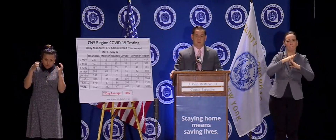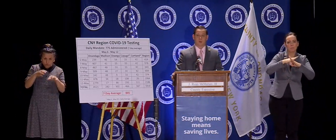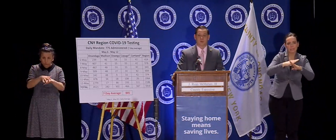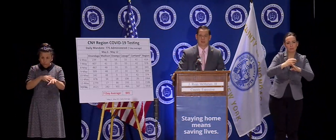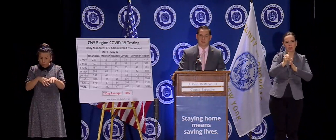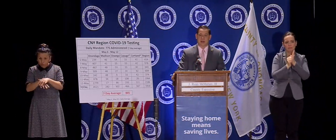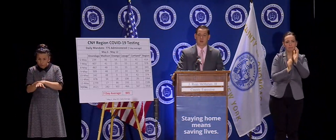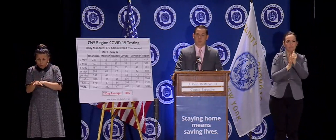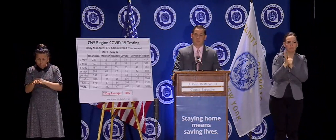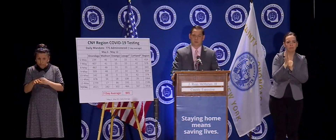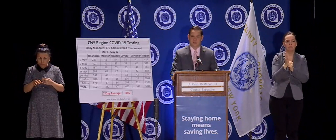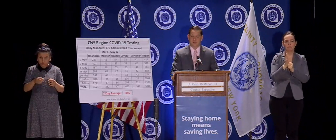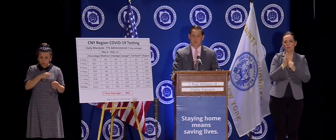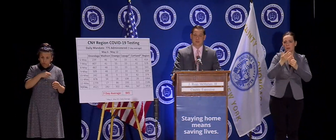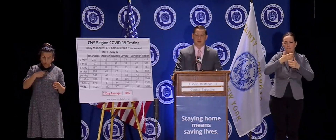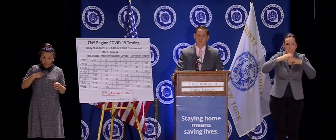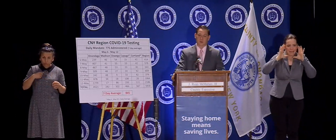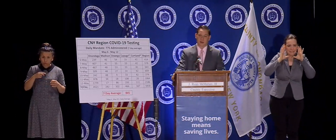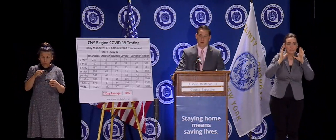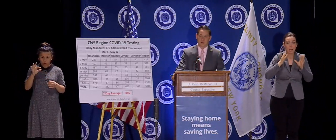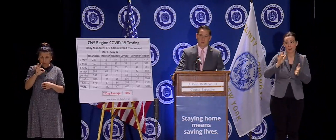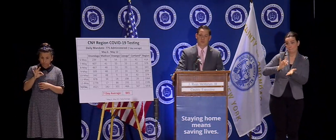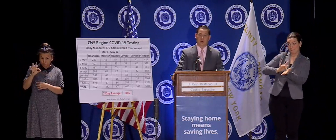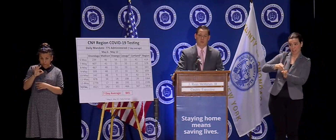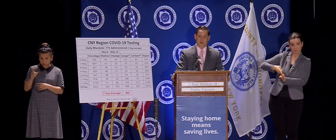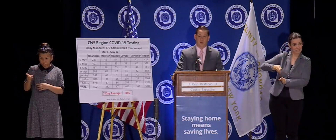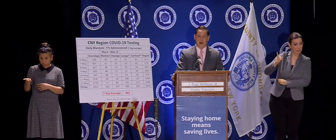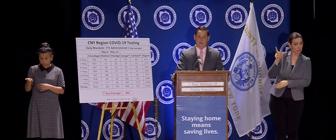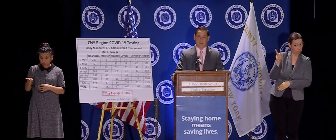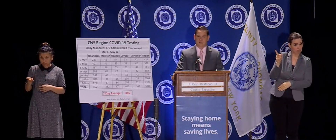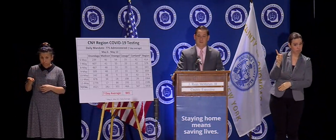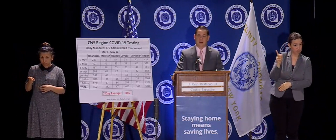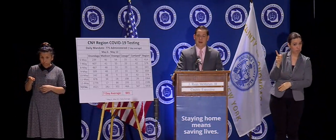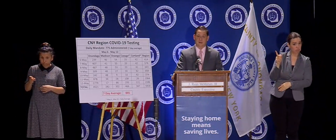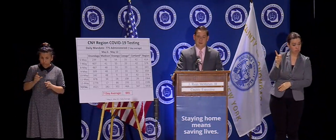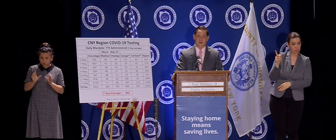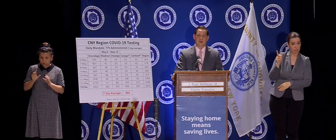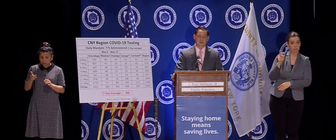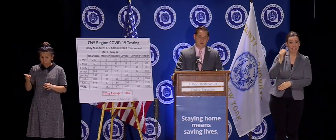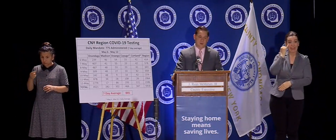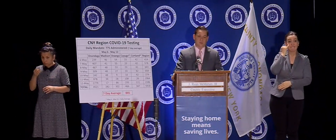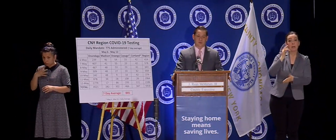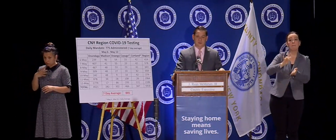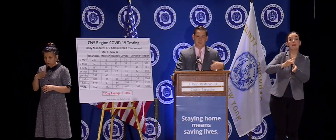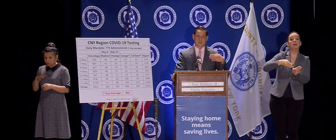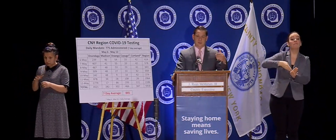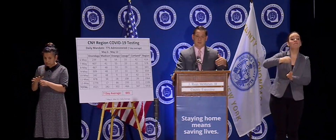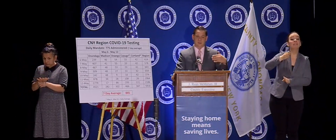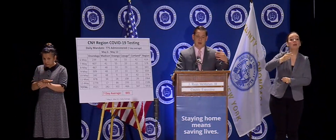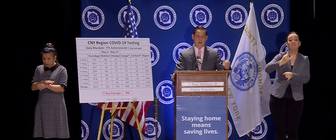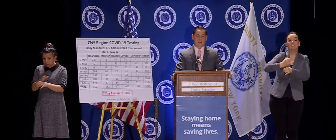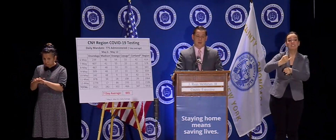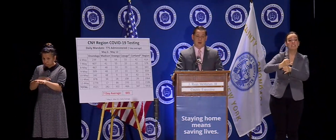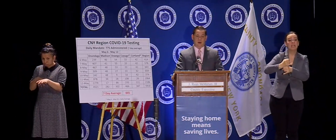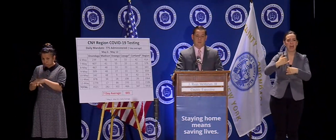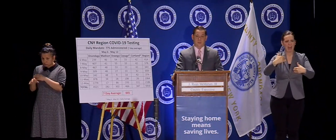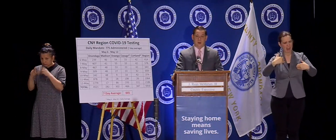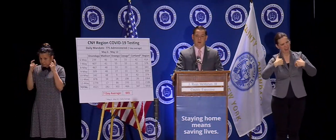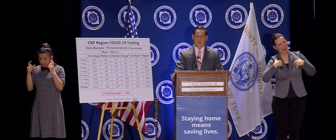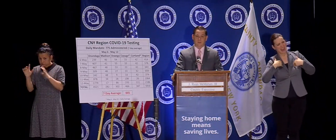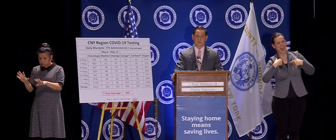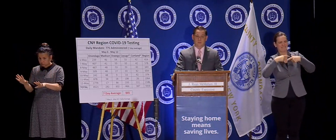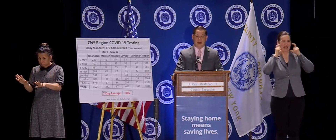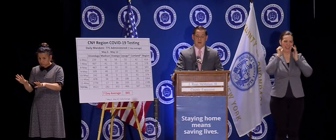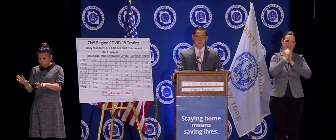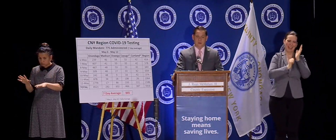time. Don't say you got your PPE just to schedule and then we show up and you don't have it. That's a fine. So there's these things that